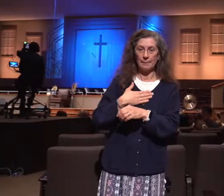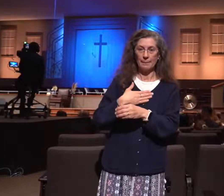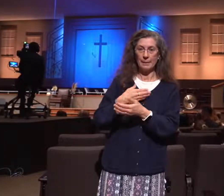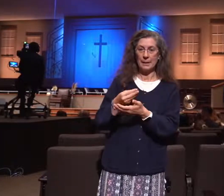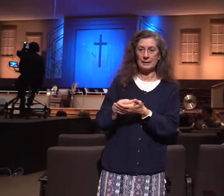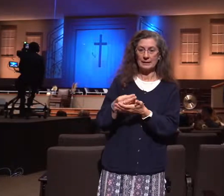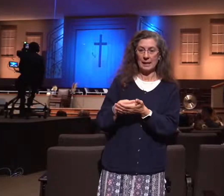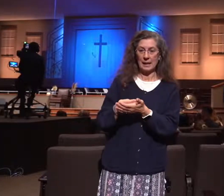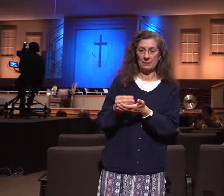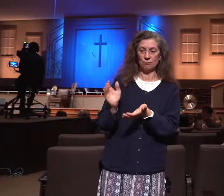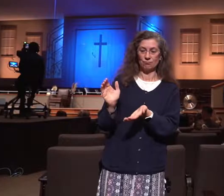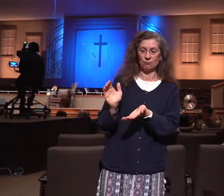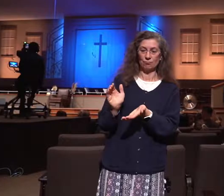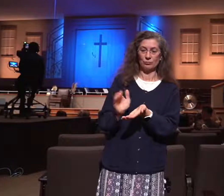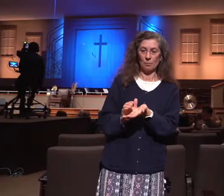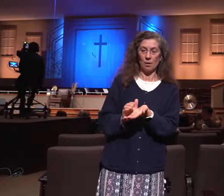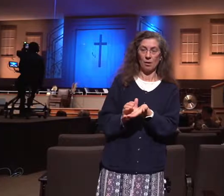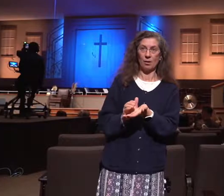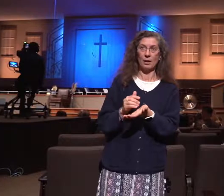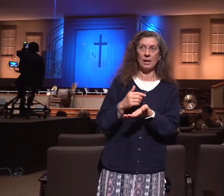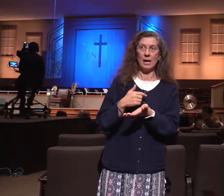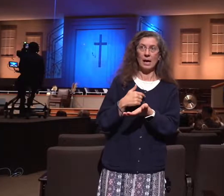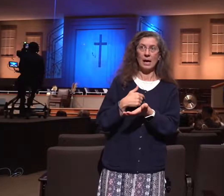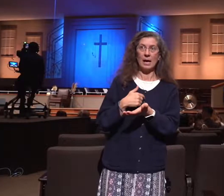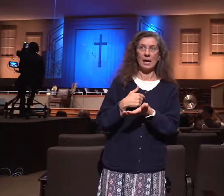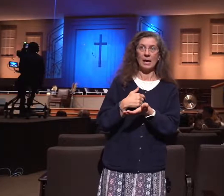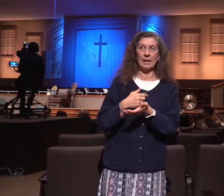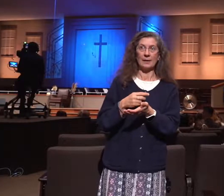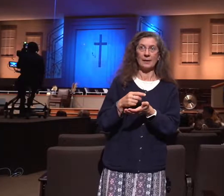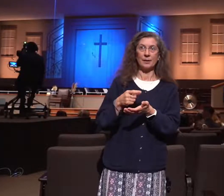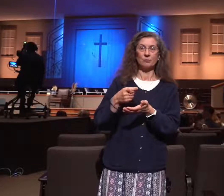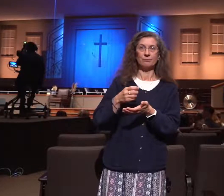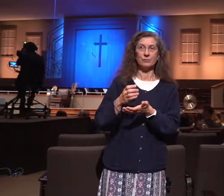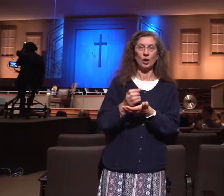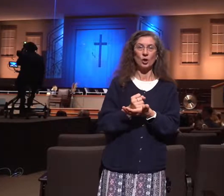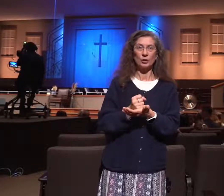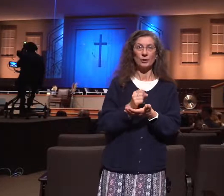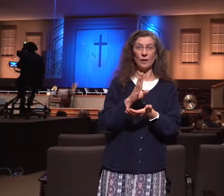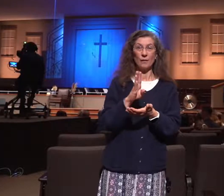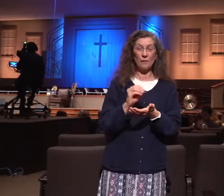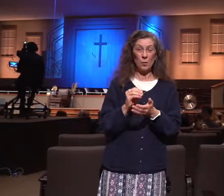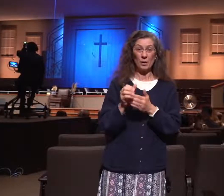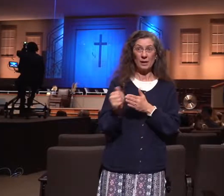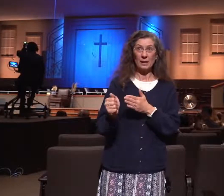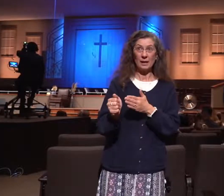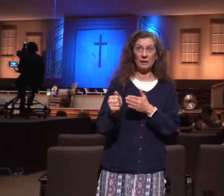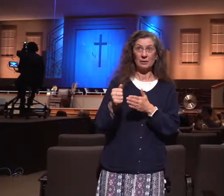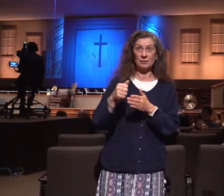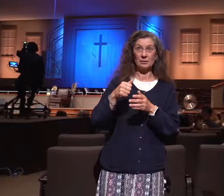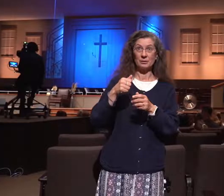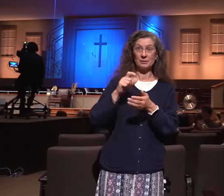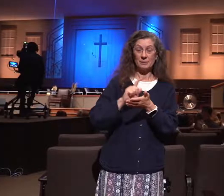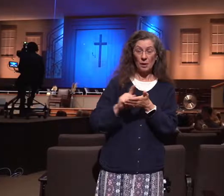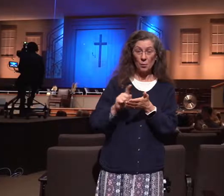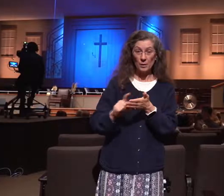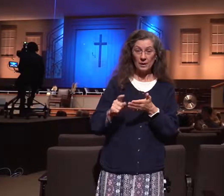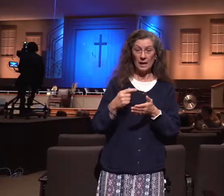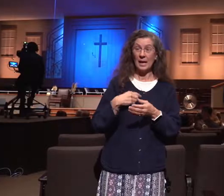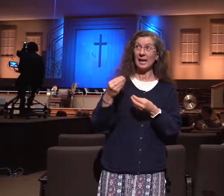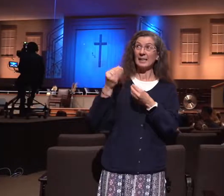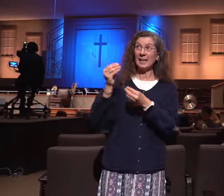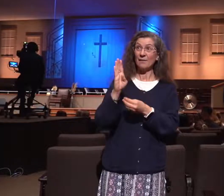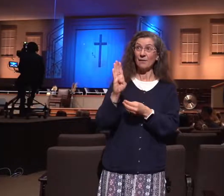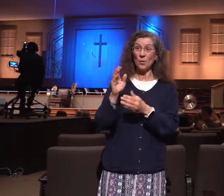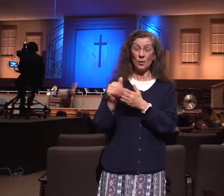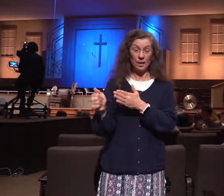I was making $40 a week. My tithe was $4 a week. I